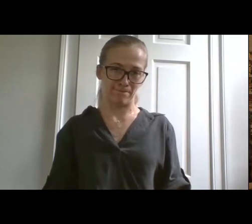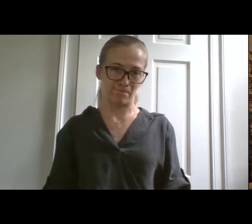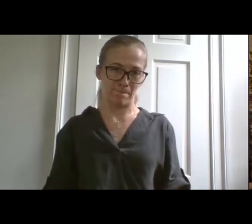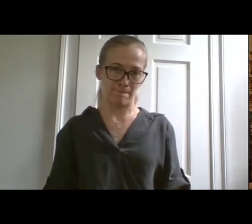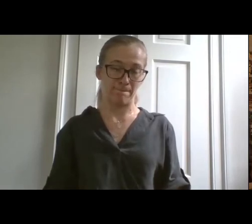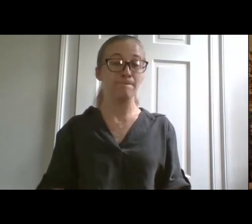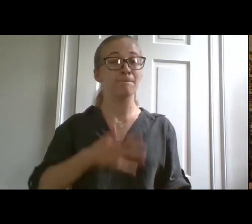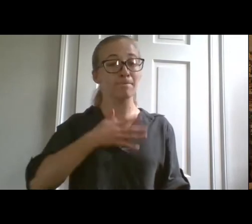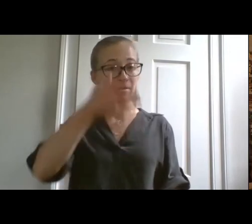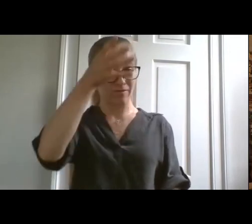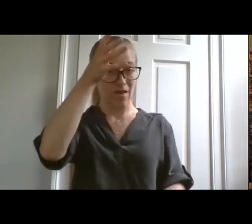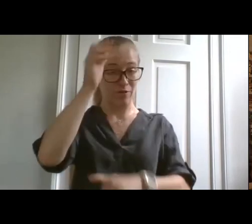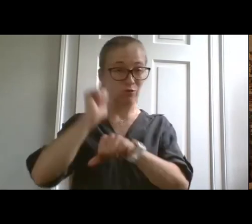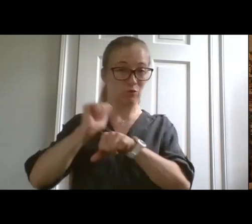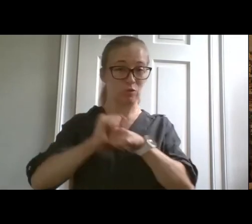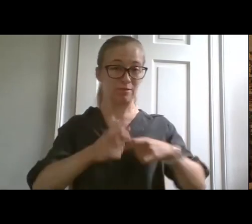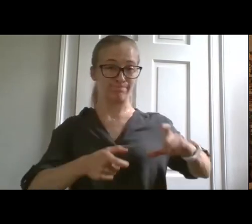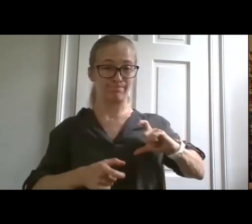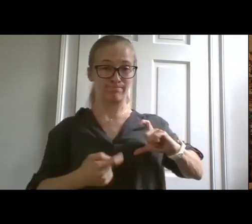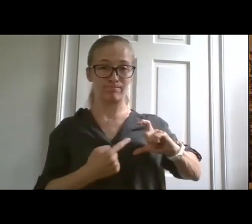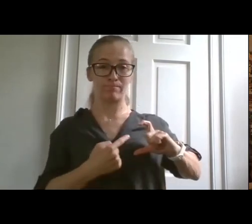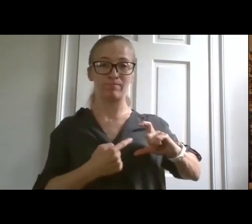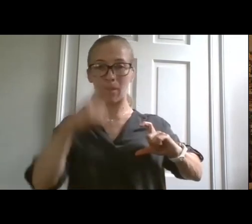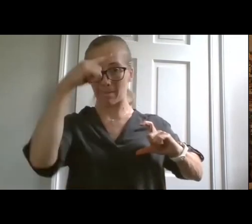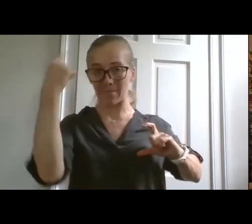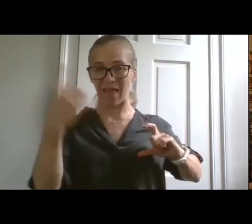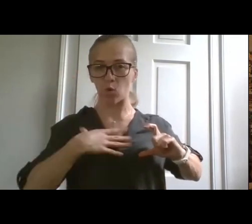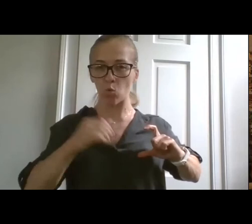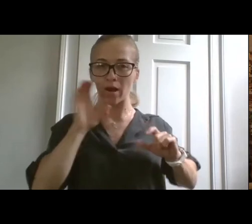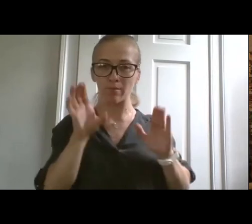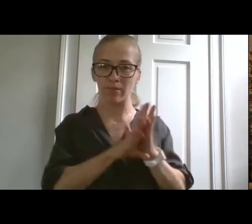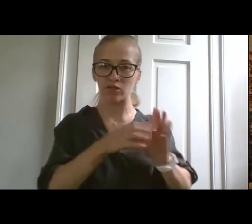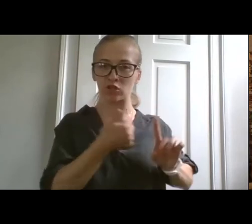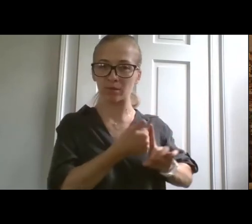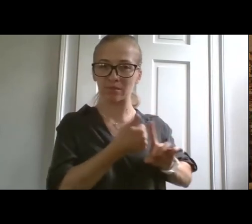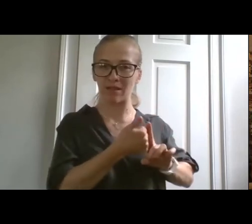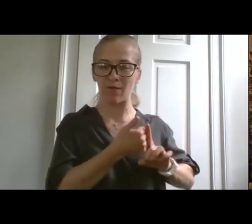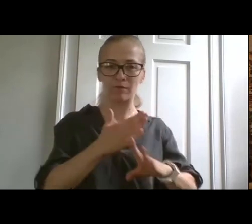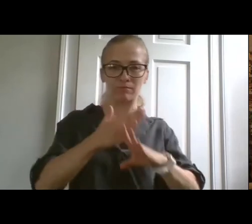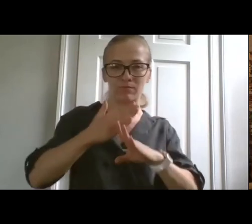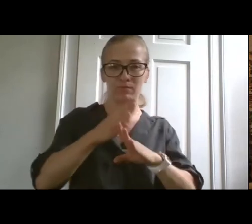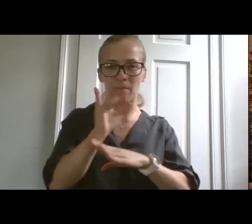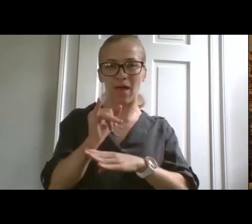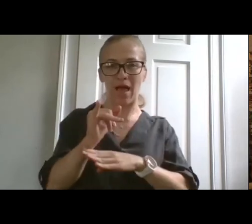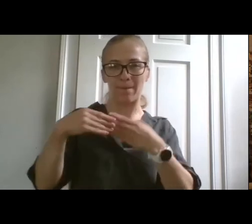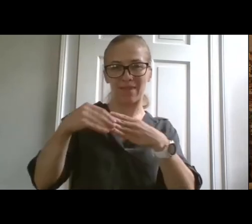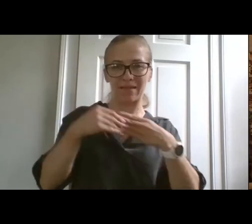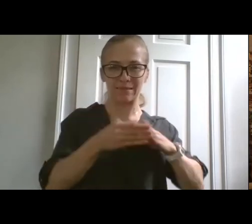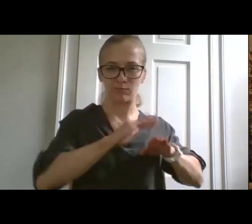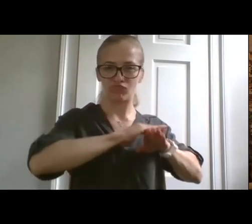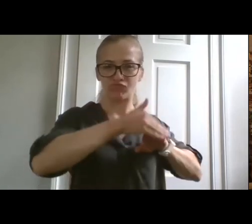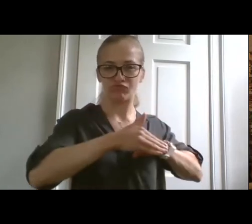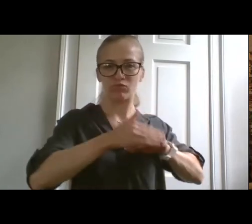My father's work badge features a black and white photo of him protected by a plastic sleeve backed by a metal